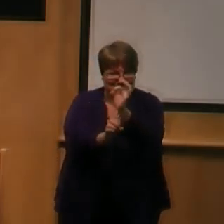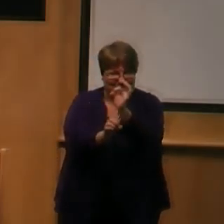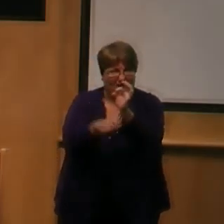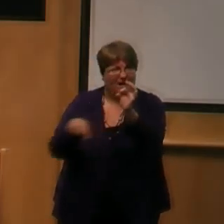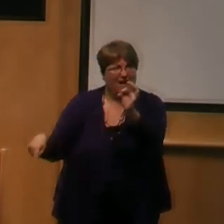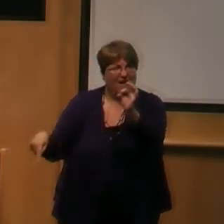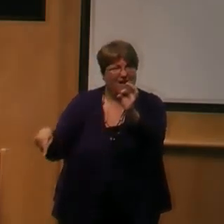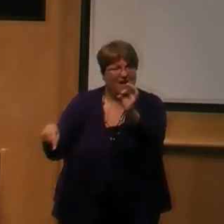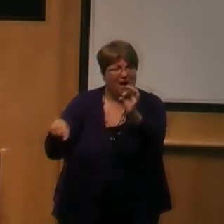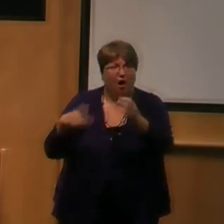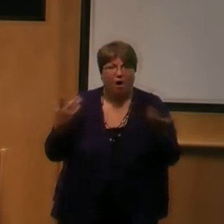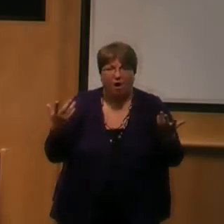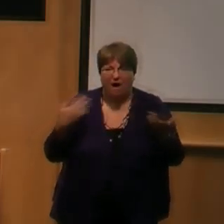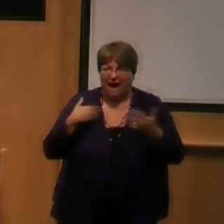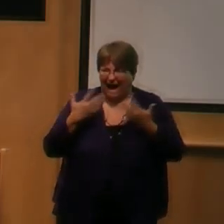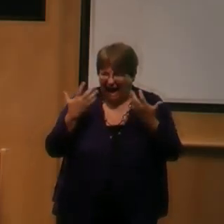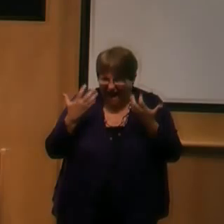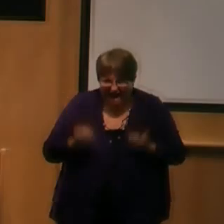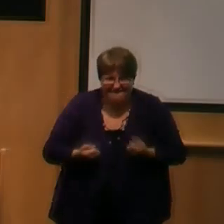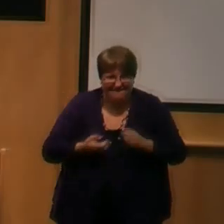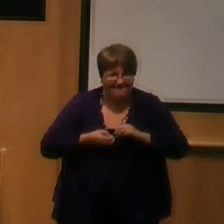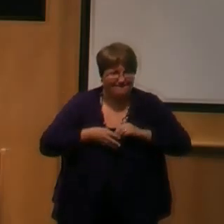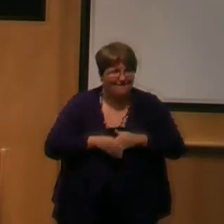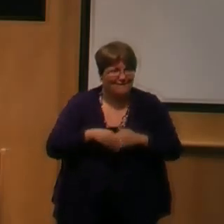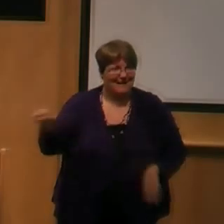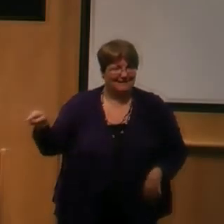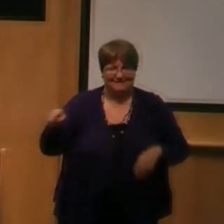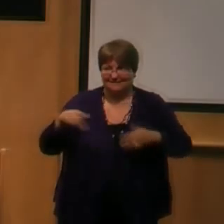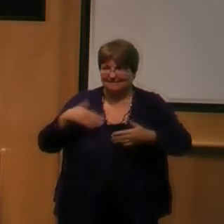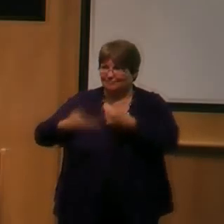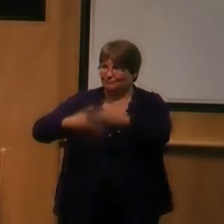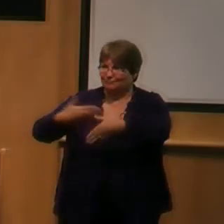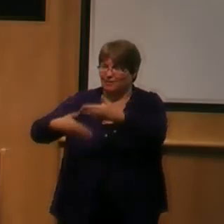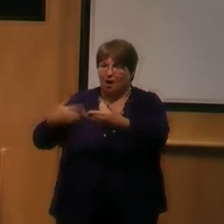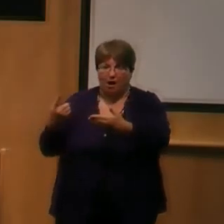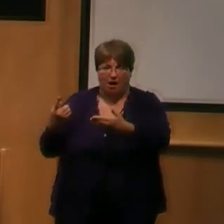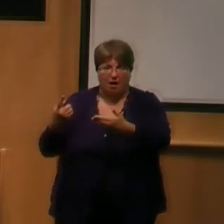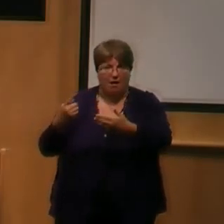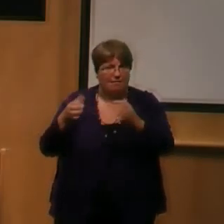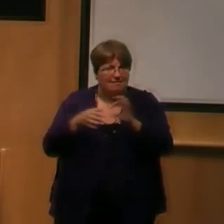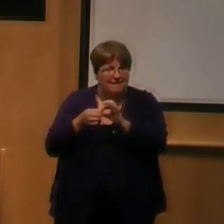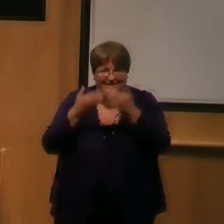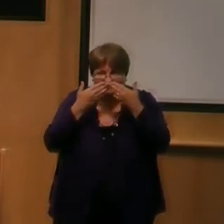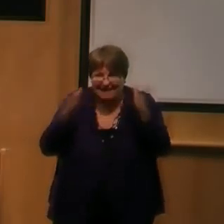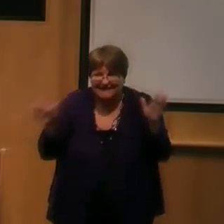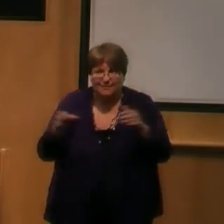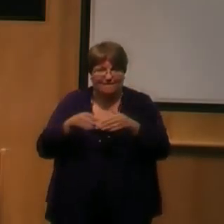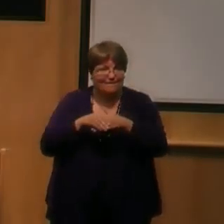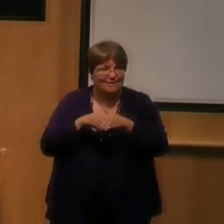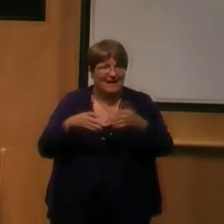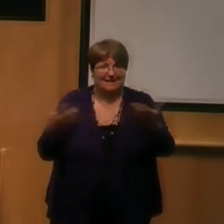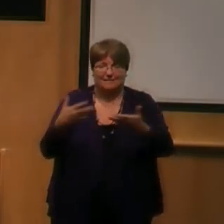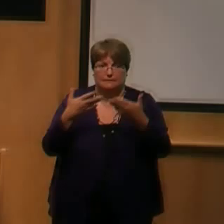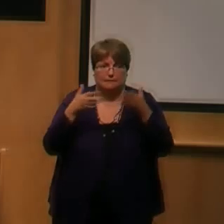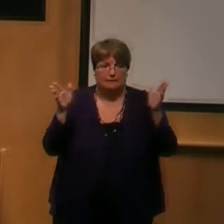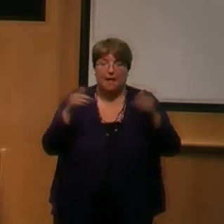more like a time in the moment. And it's not that far away. There's a lot of friends over there. And then to have this time with my friends,